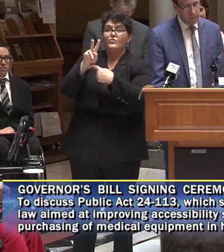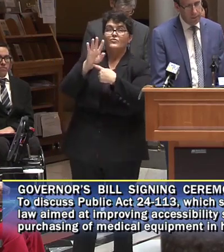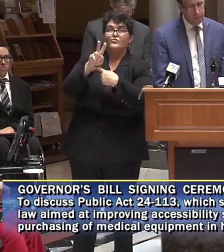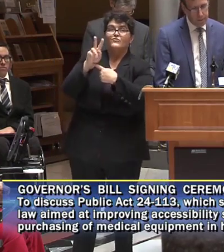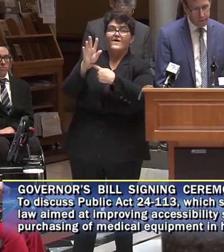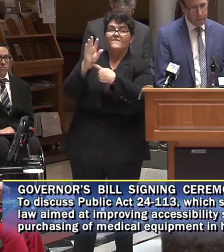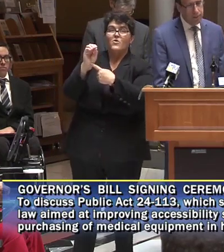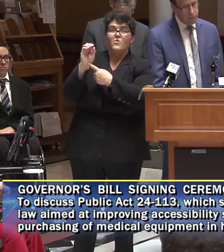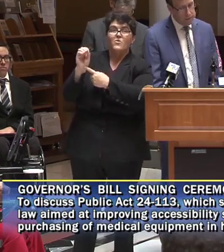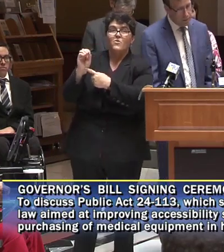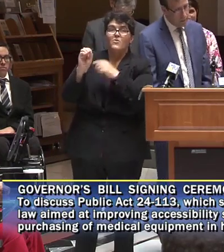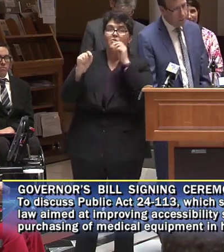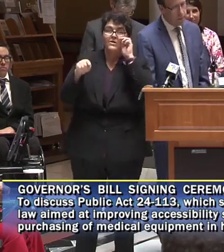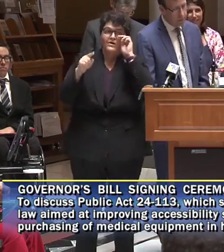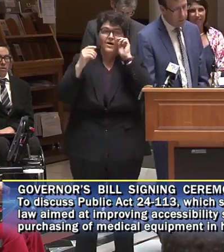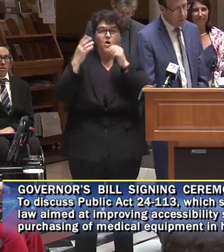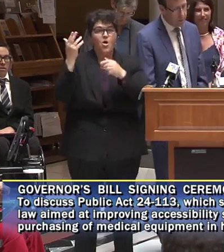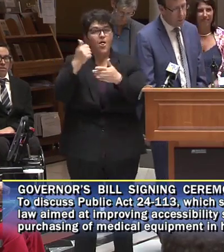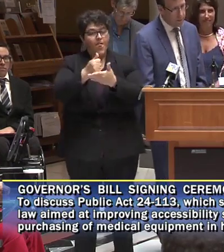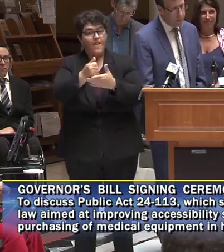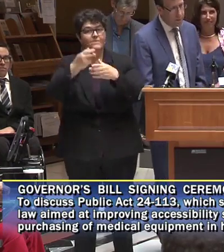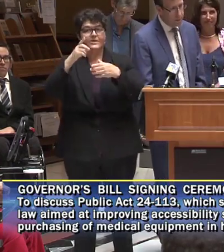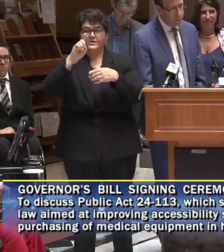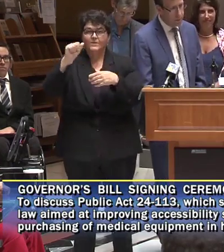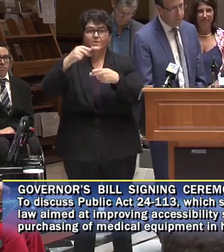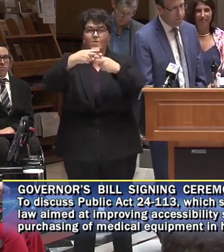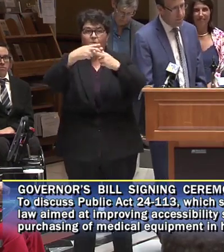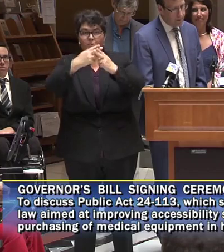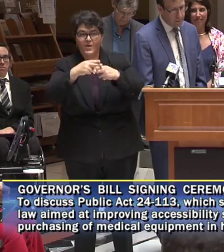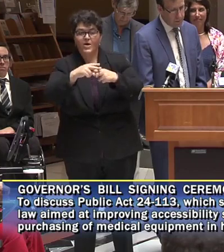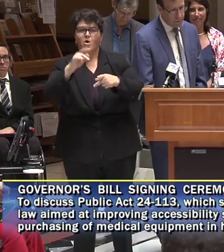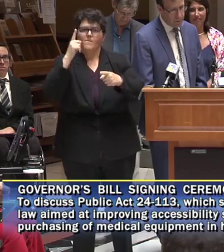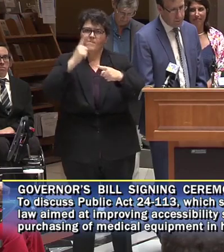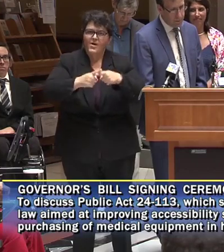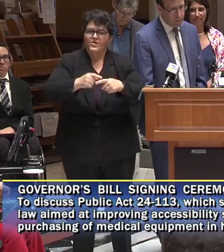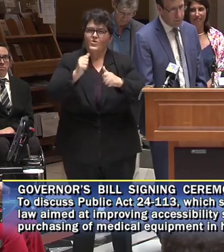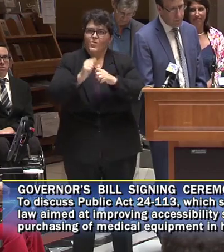get on weight scales in their wheelchairs. It